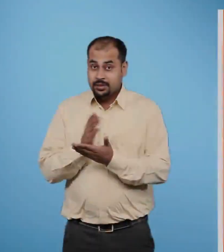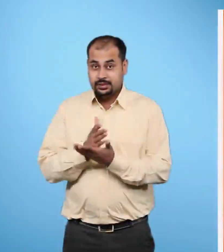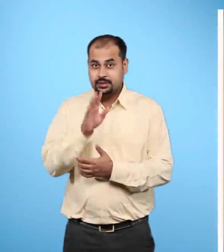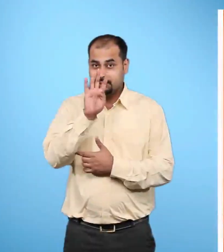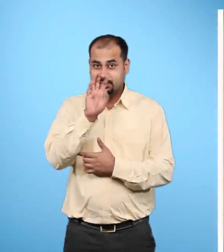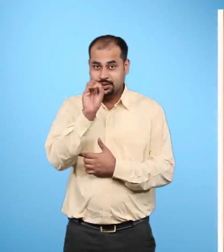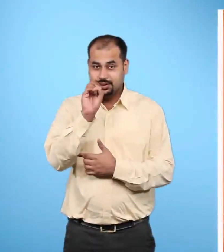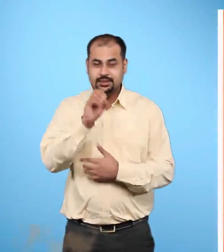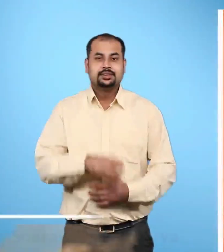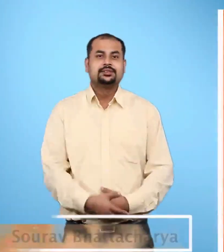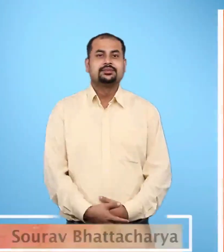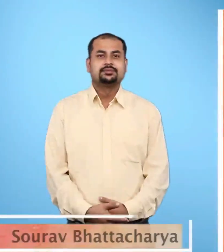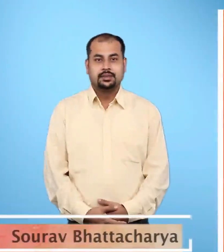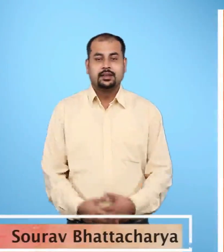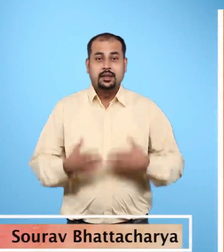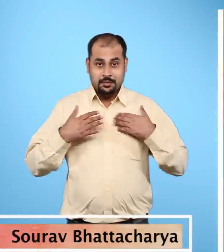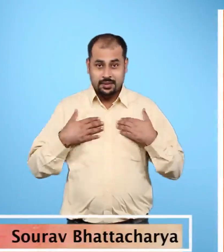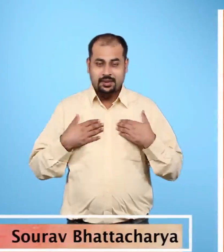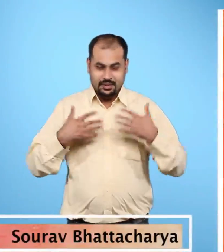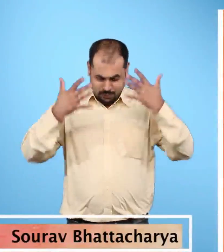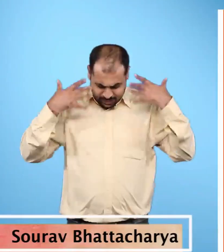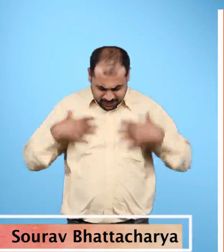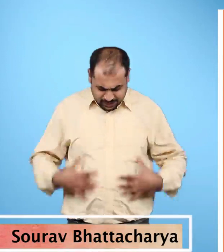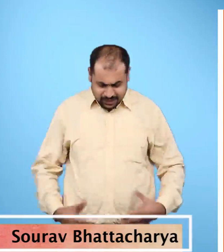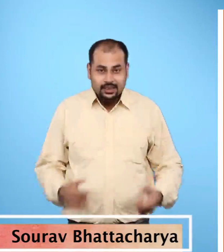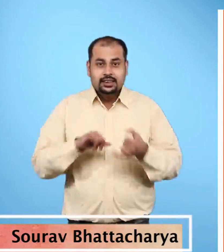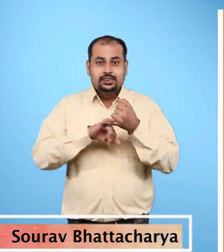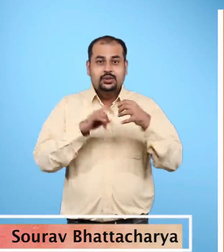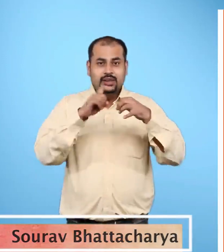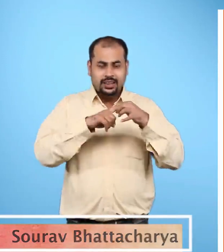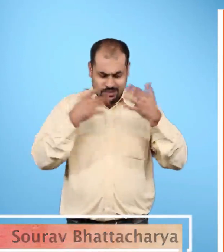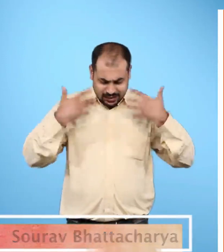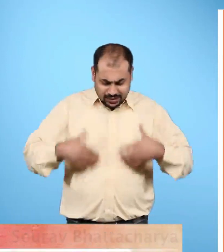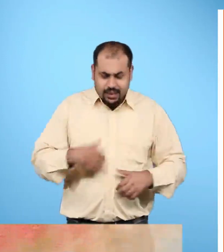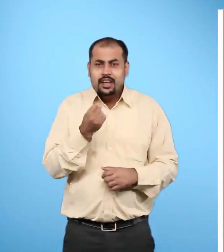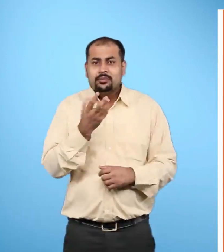Page 40. How many squares in me?